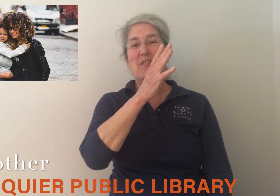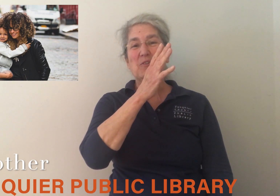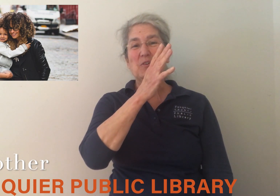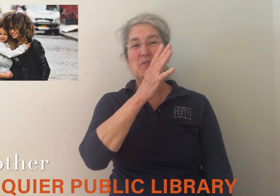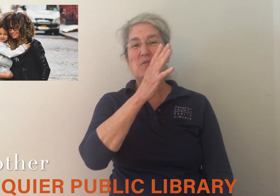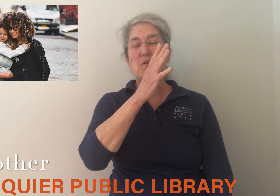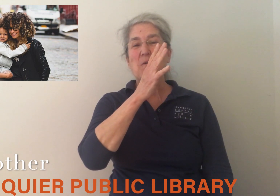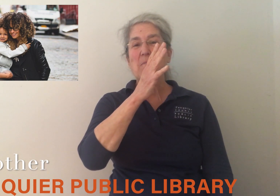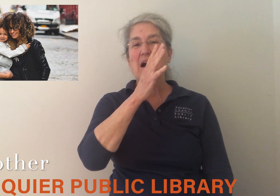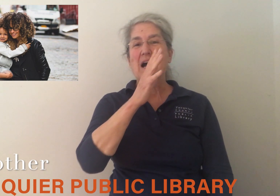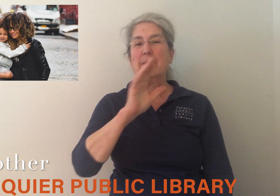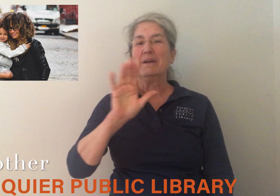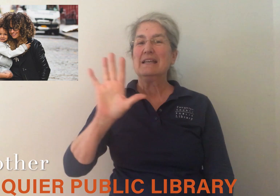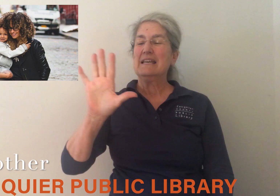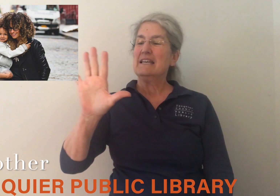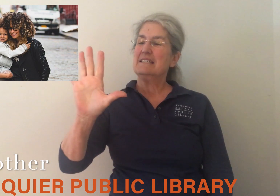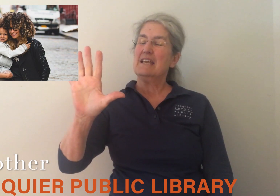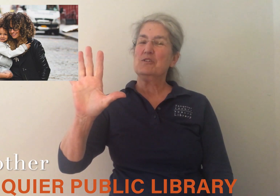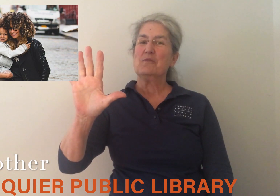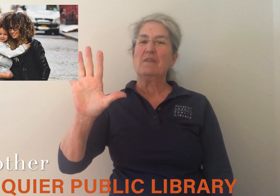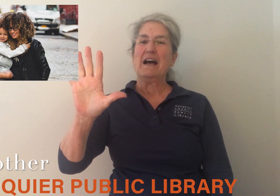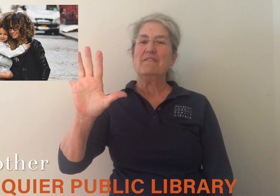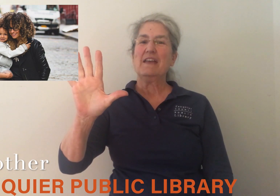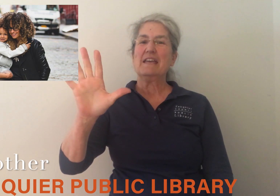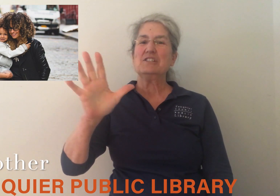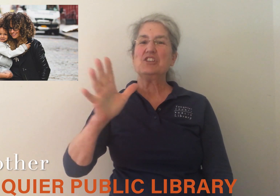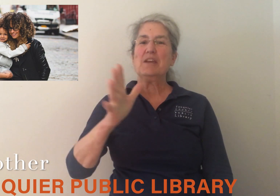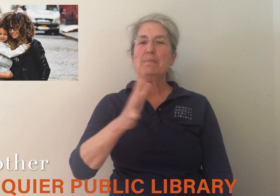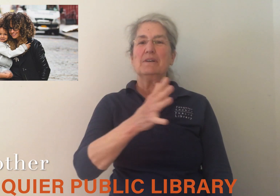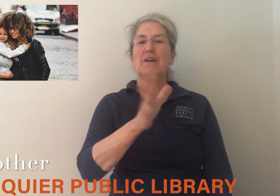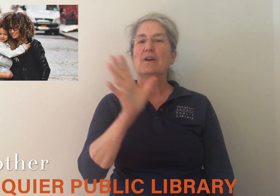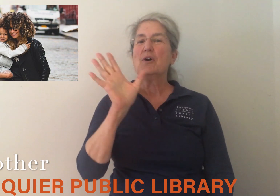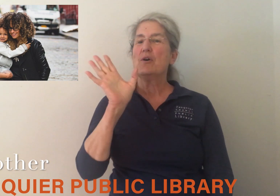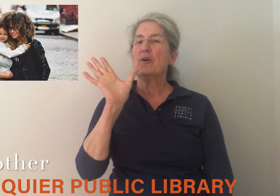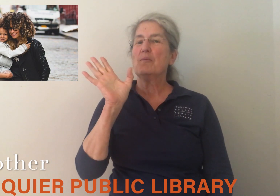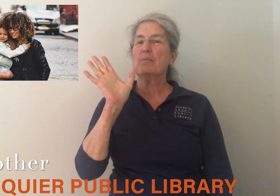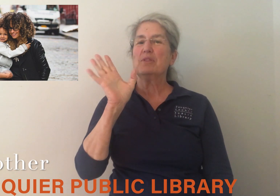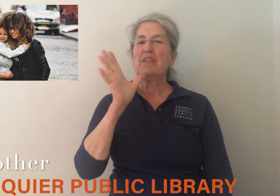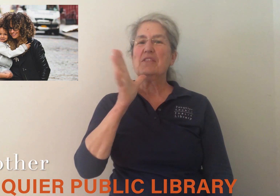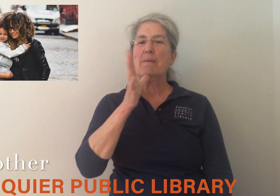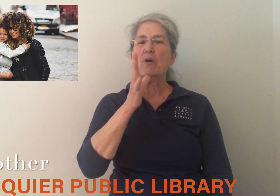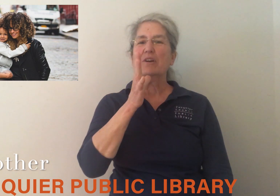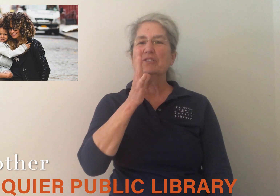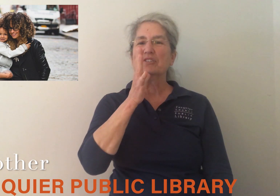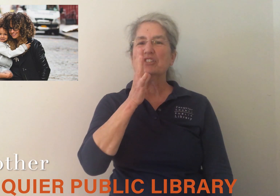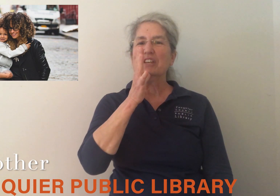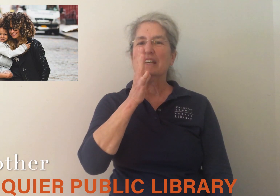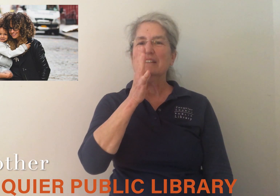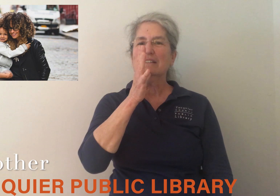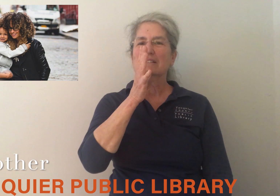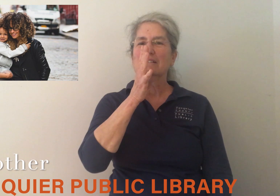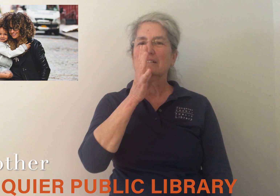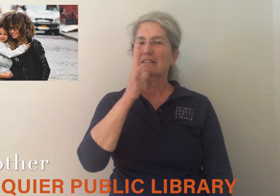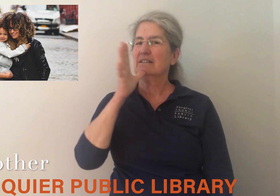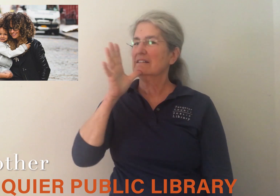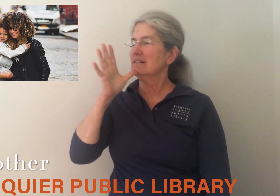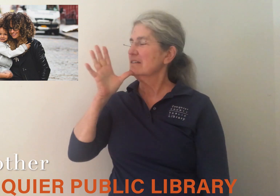Mother or mom, take your 5 hand shape, put the thumb on your chin.